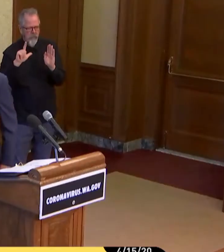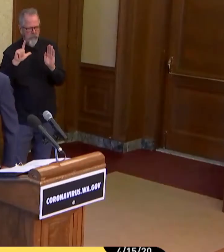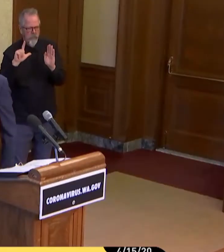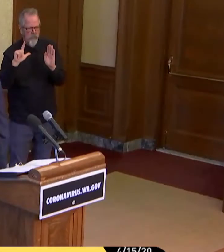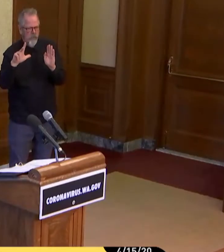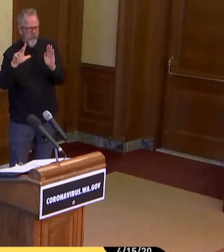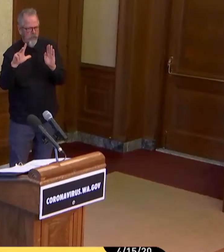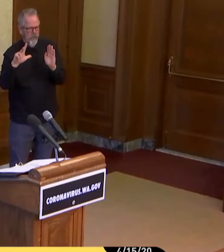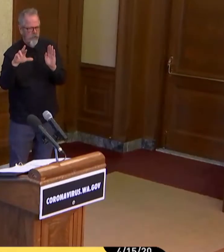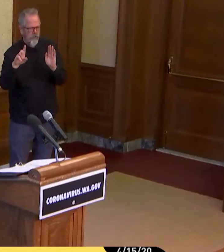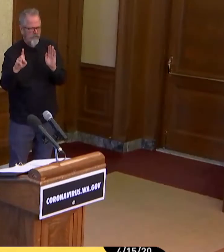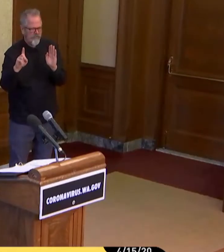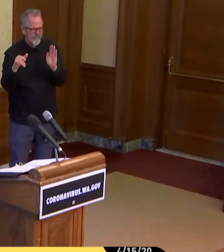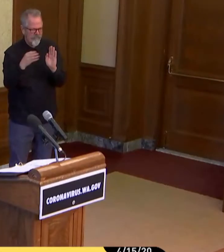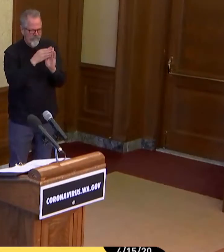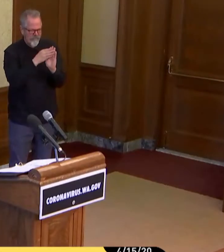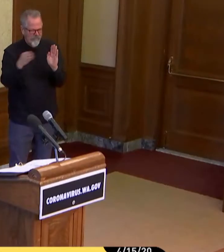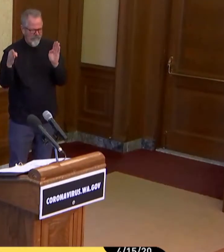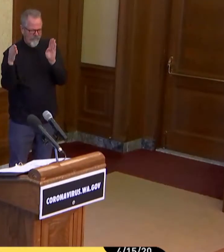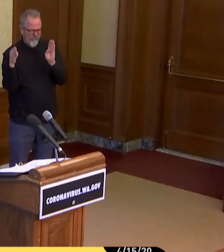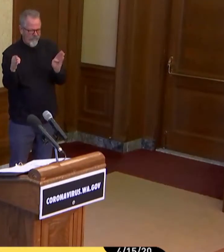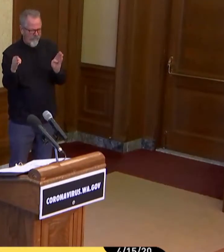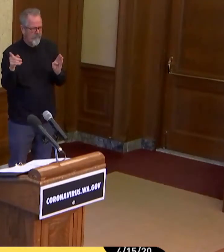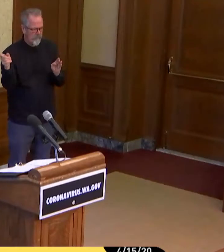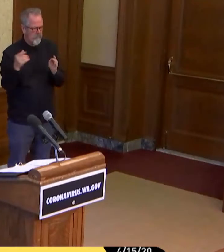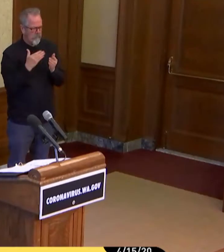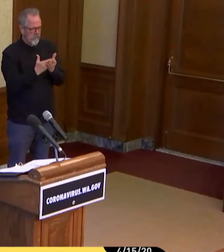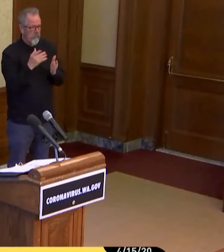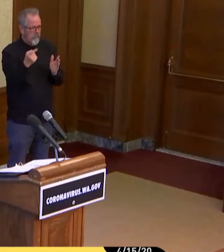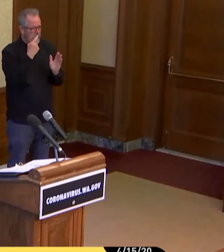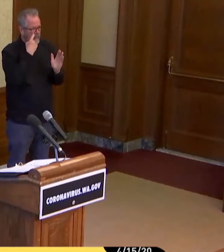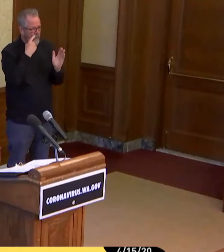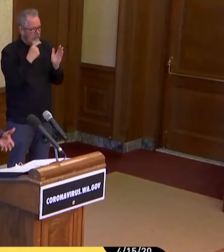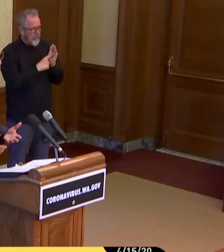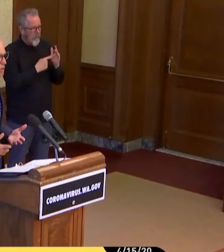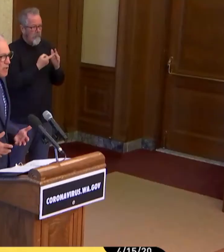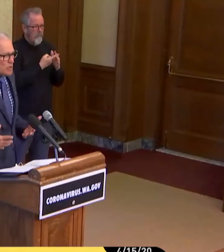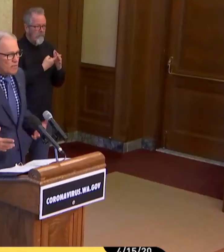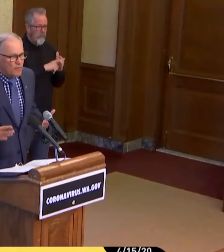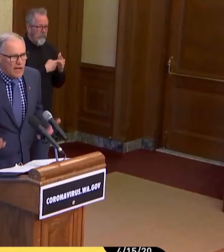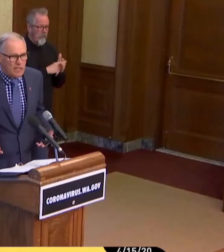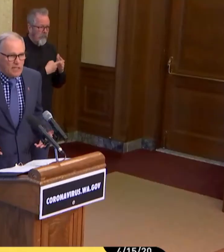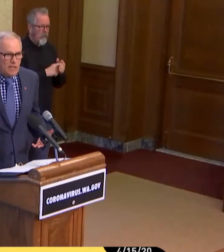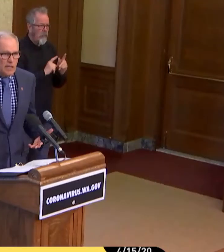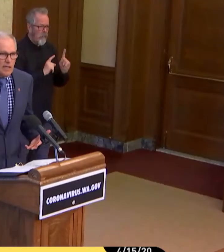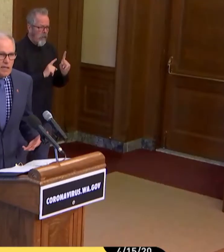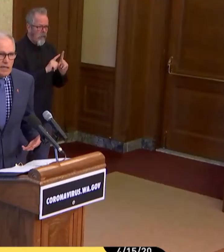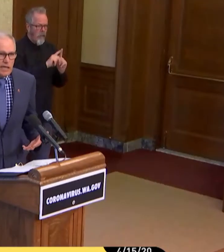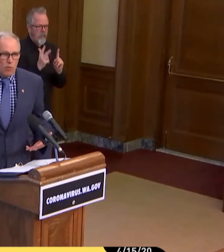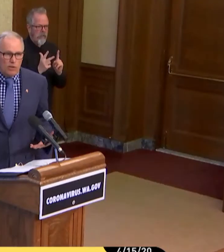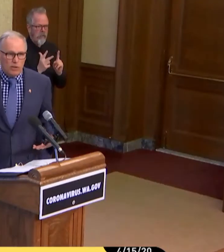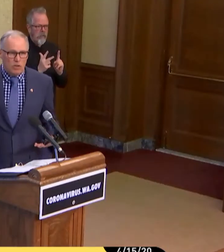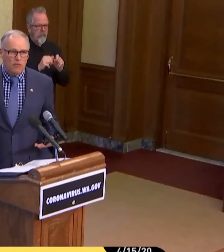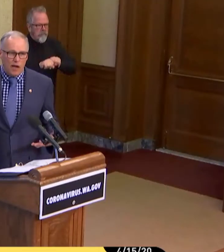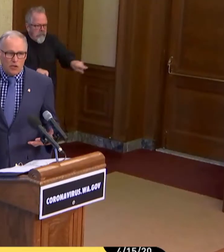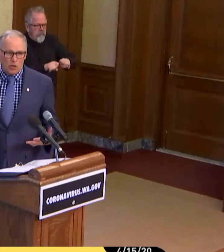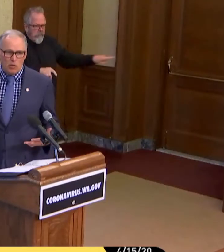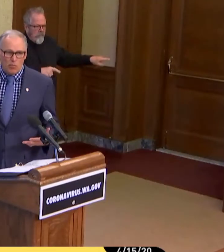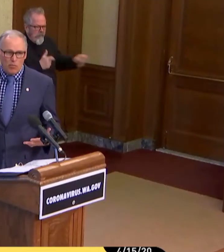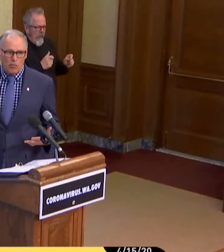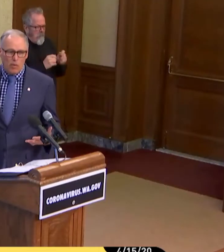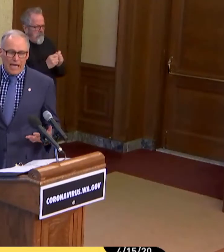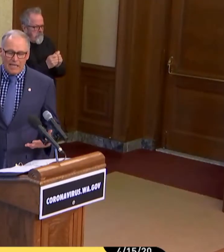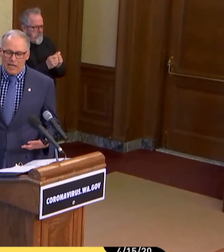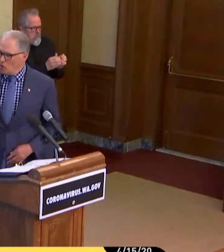You'll see that these start at a number of about 3. And what that means is for every person that's infected, when this